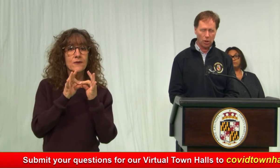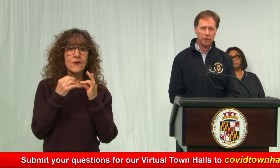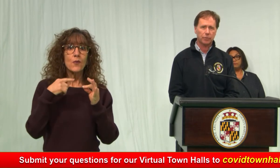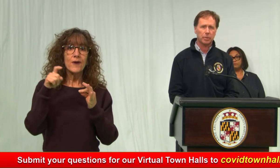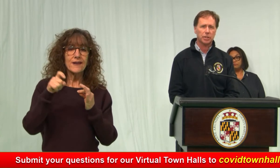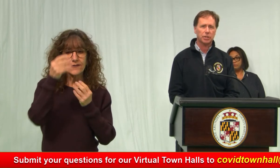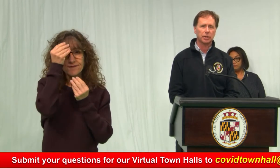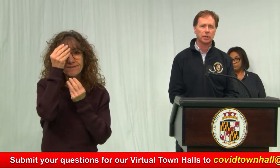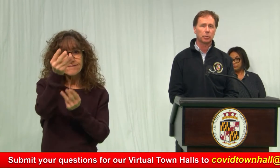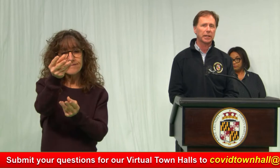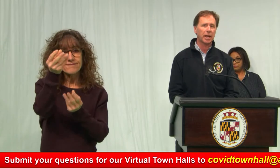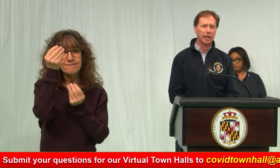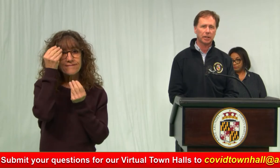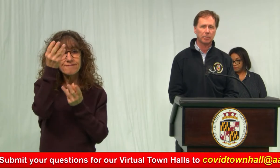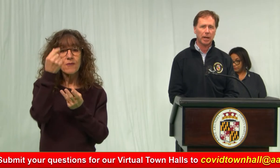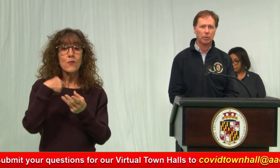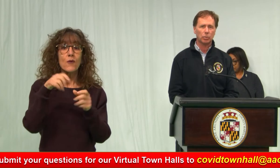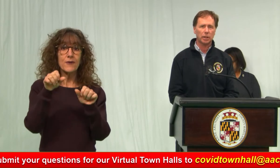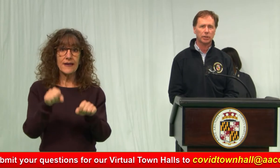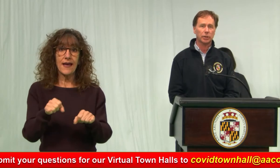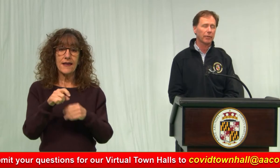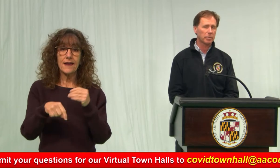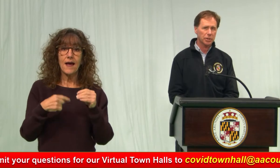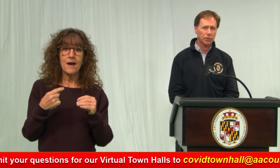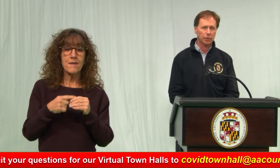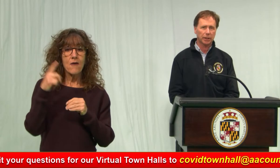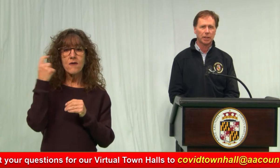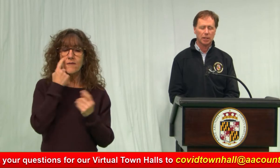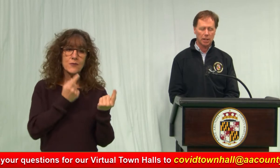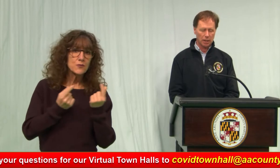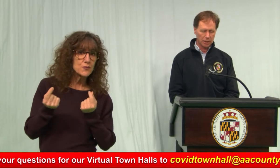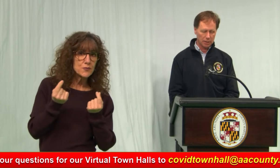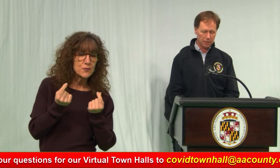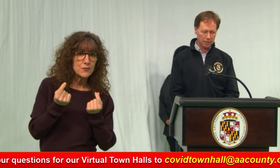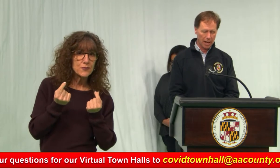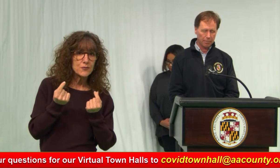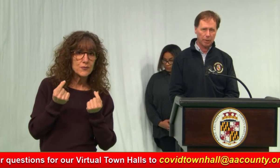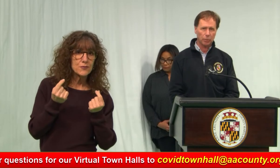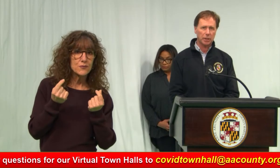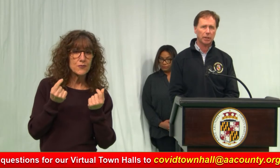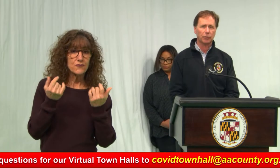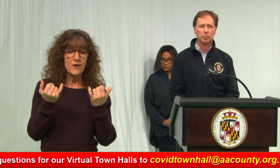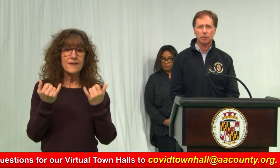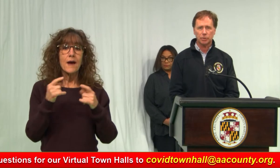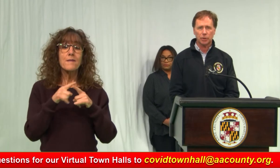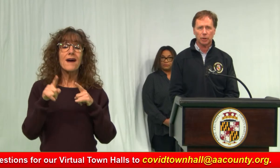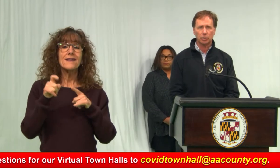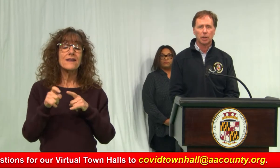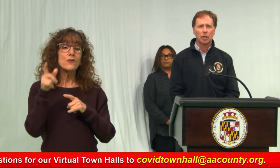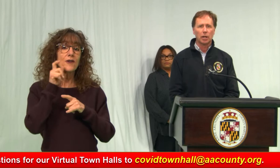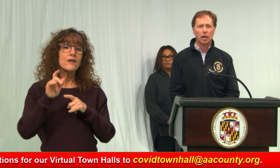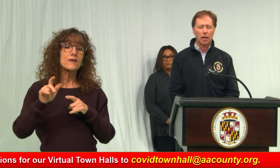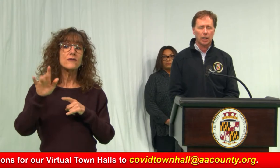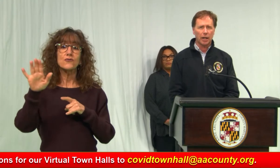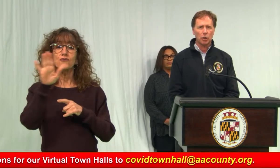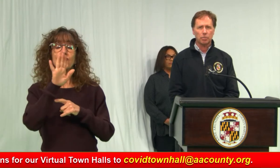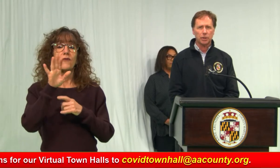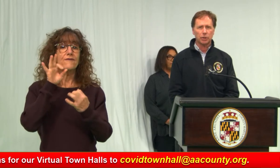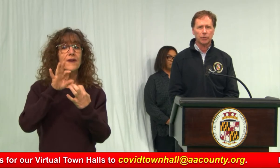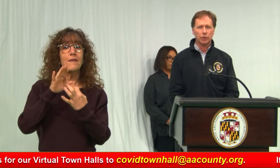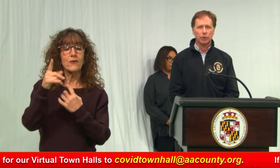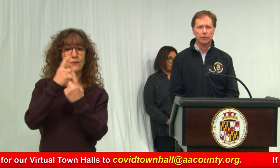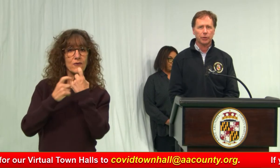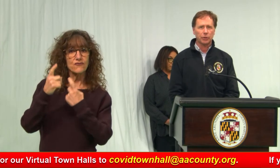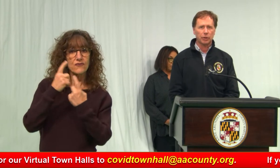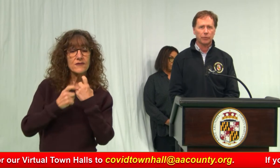to give you all the information that we can about what your government is doing in this time, but we need to hear from you. So I hope